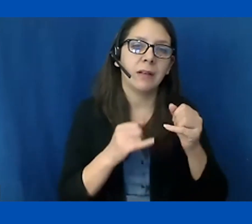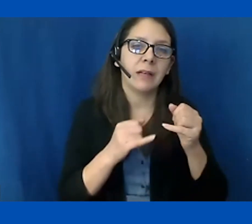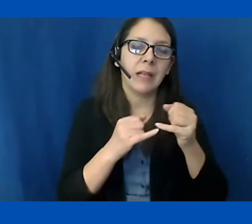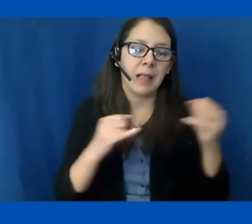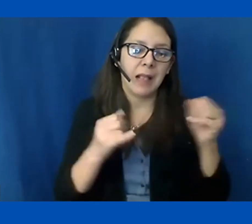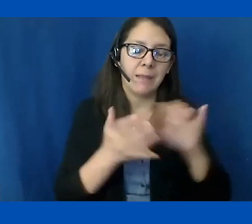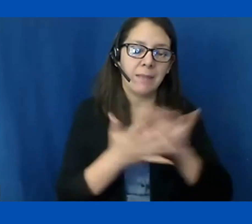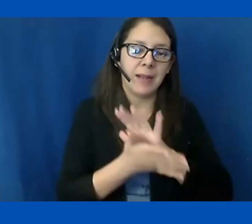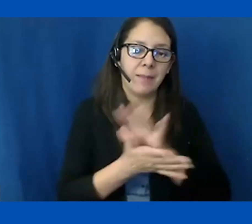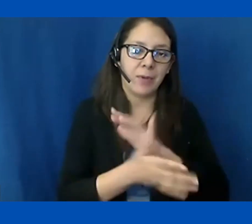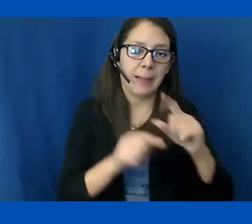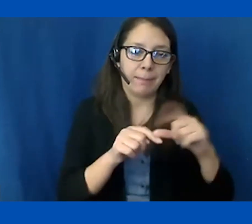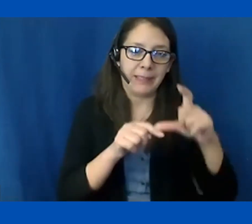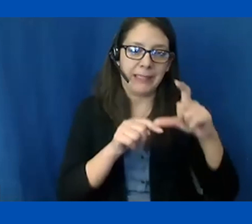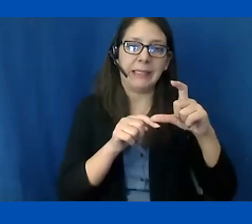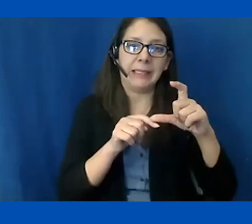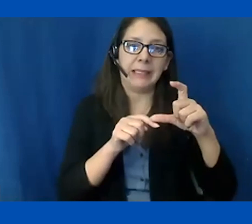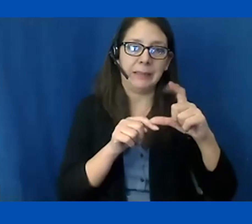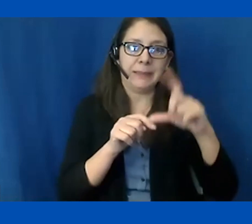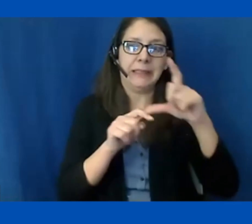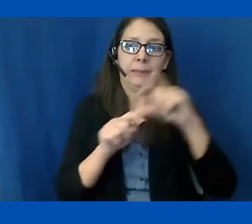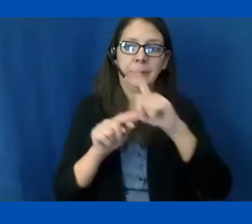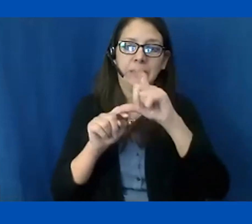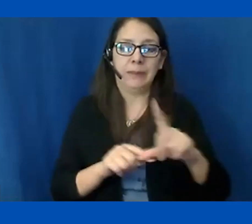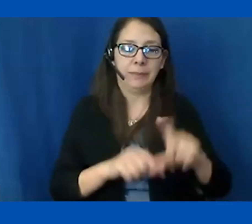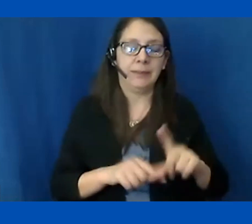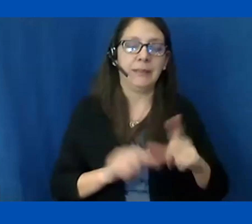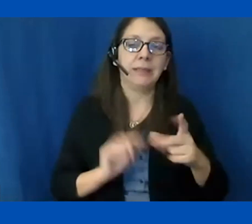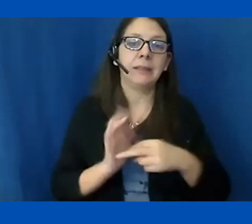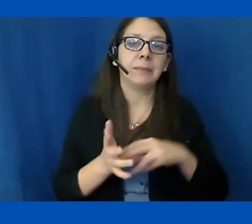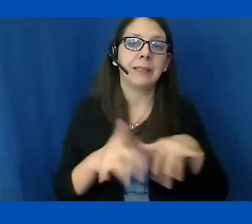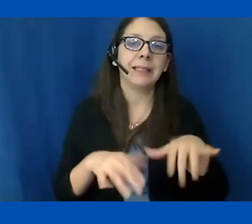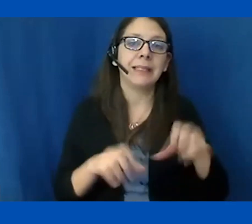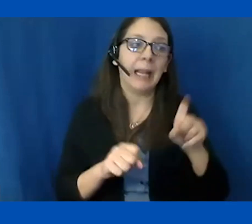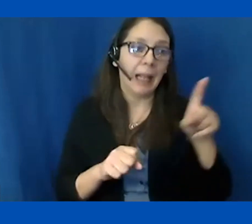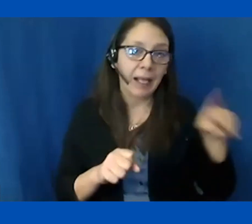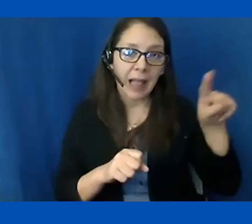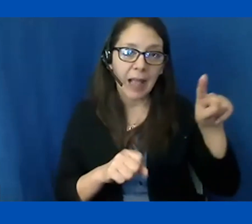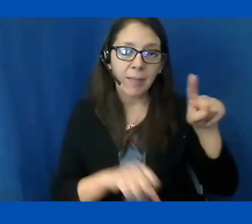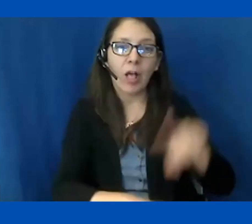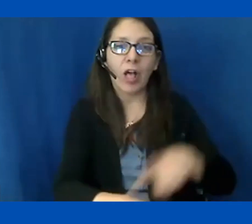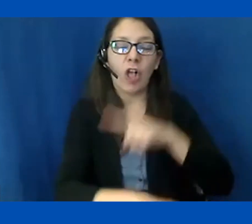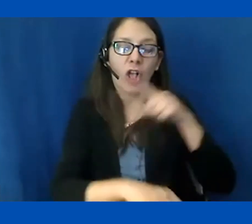bigger. Um, and of course, it was going to take them a lot more time than a normal test to grade.